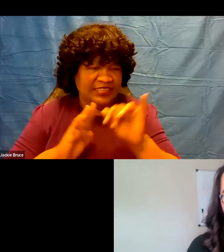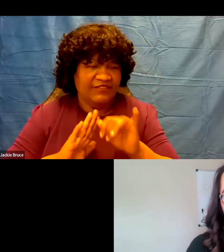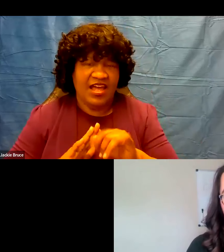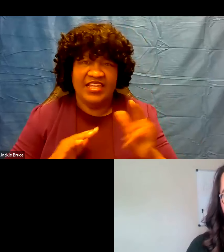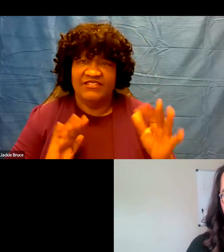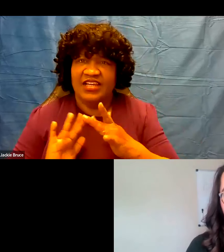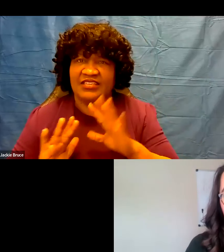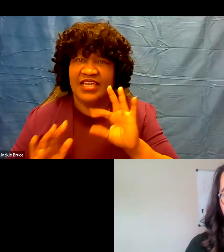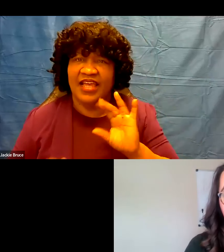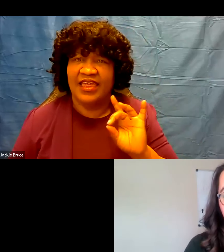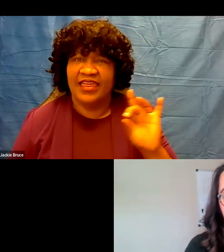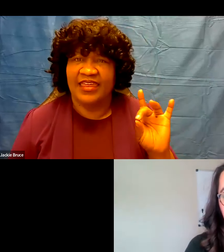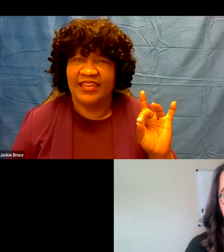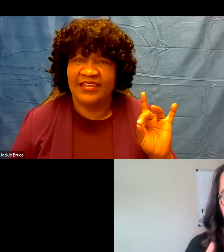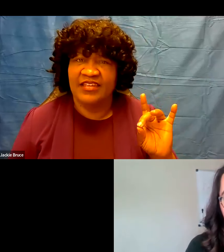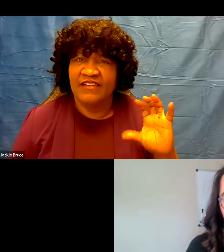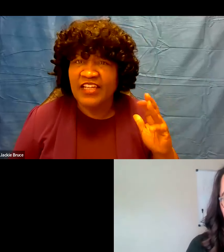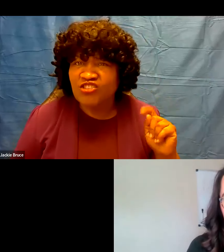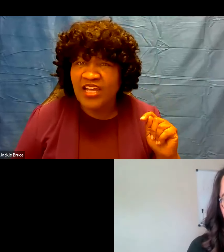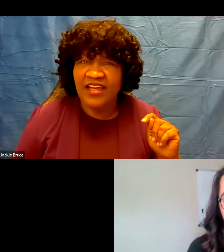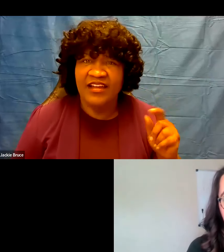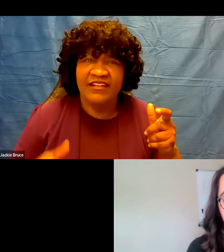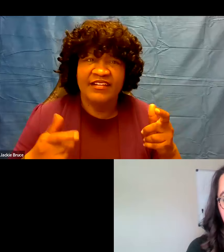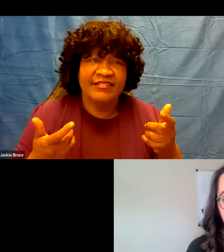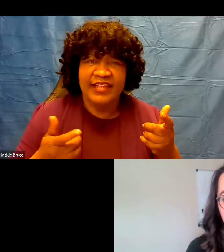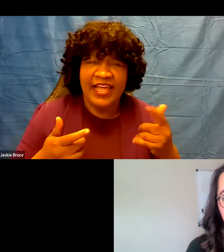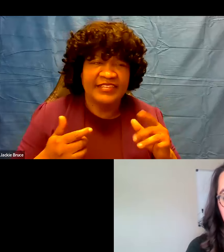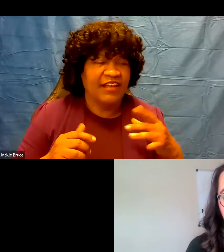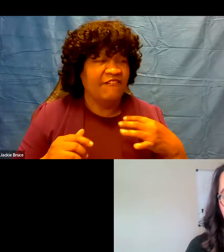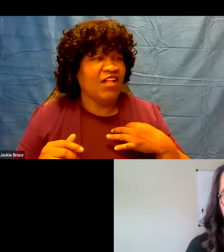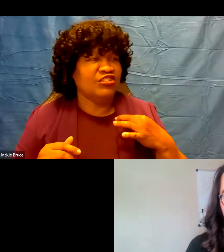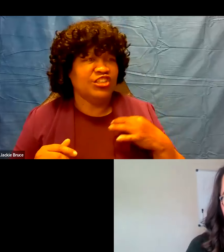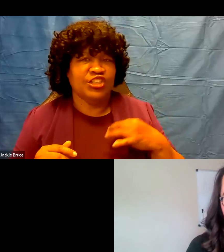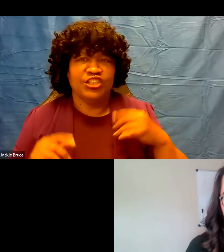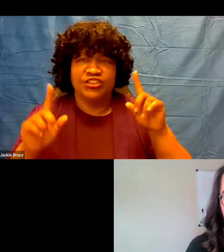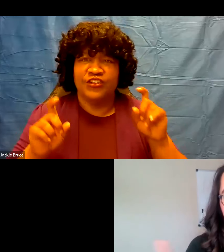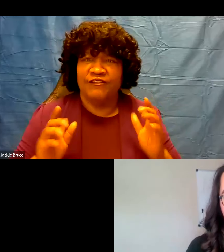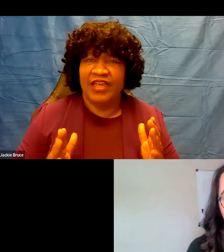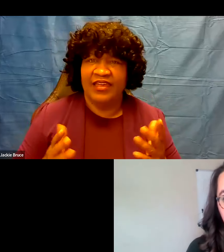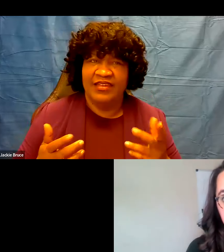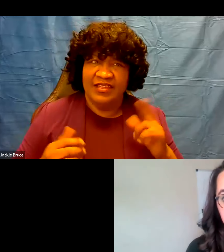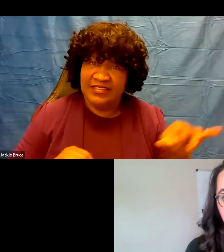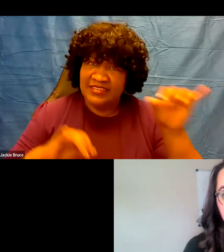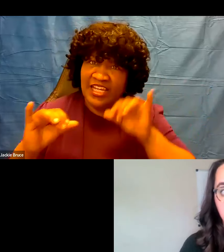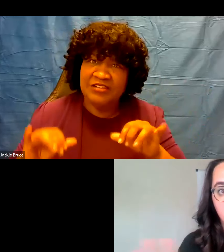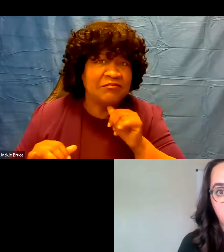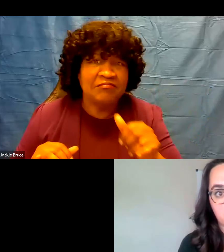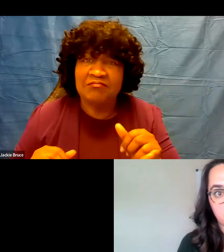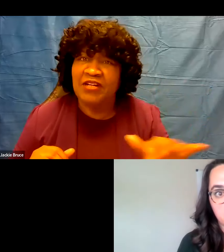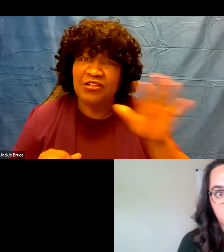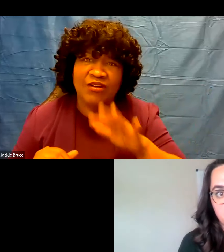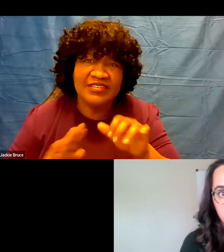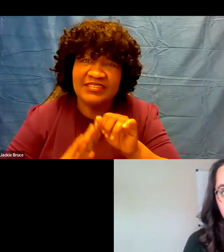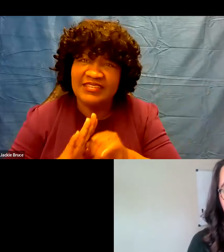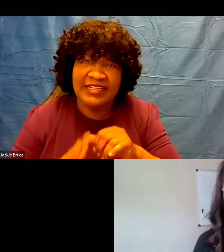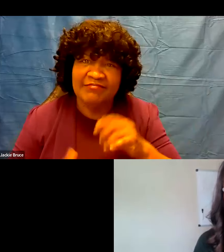contact 988, right? That chat or that texter has a voluntary survey that Levi mentioned. Is that standard across the state?